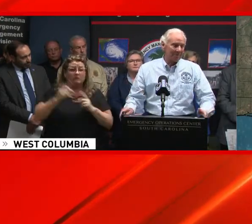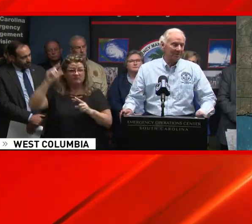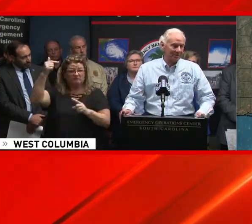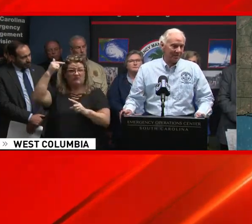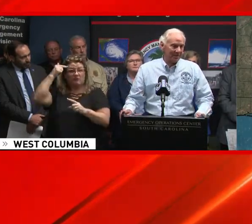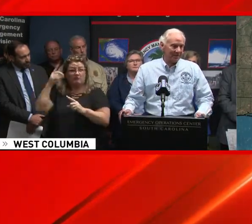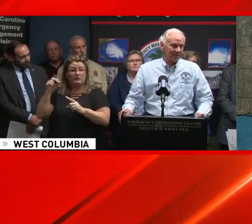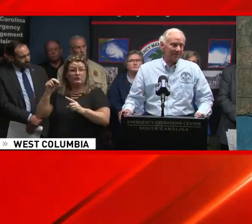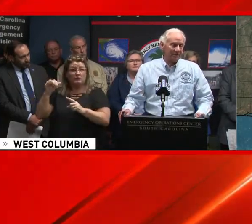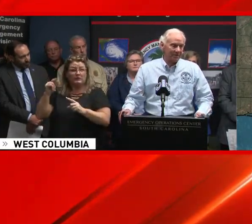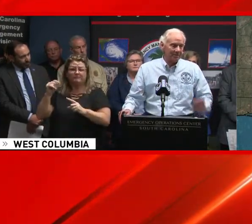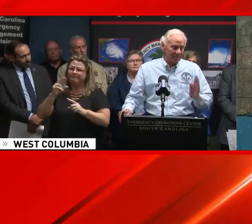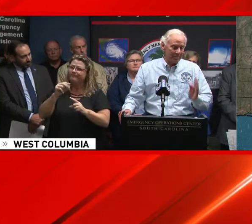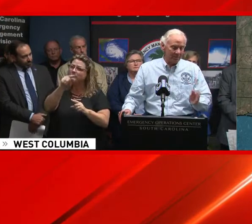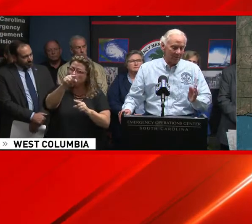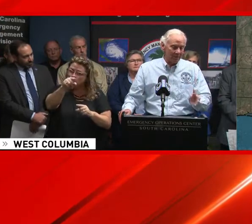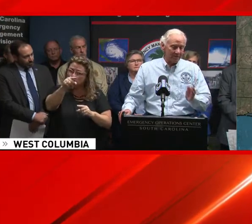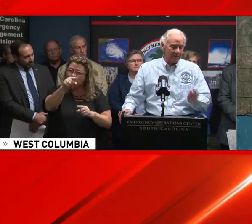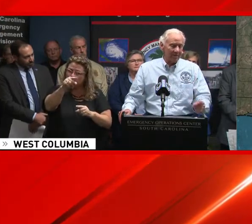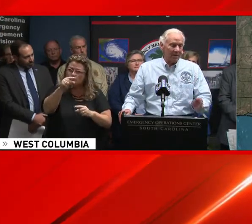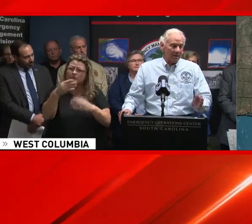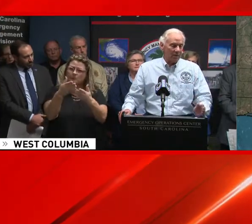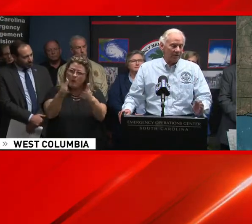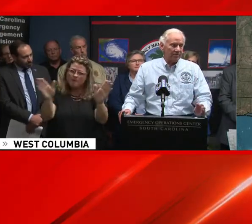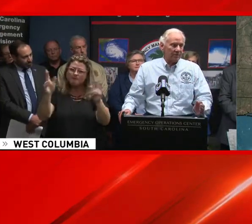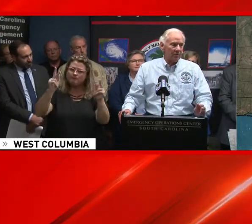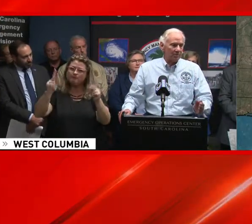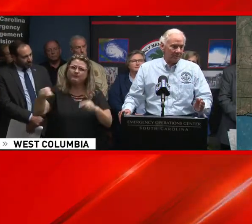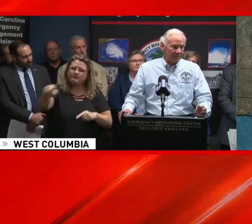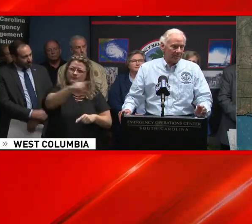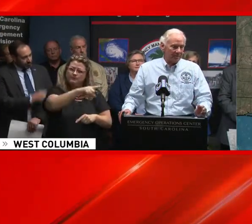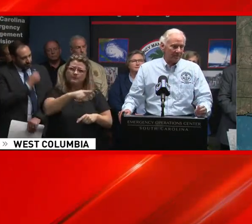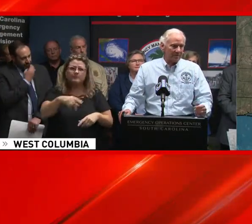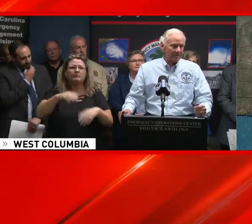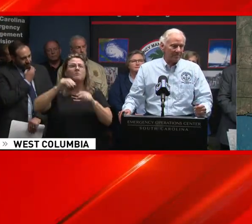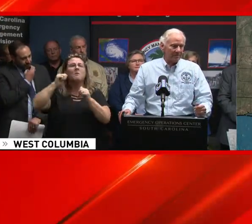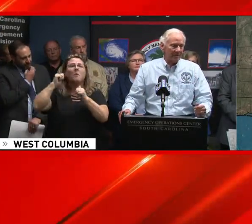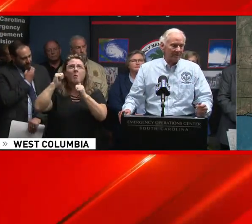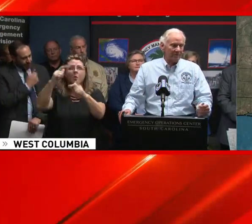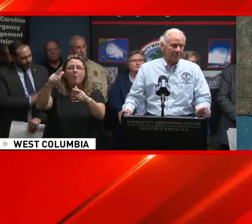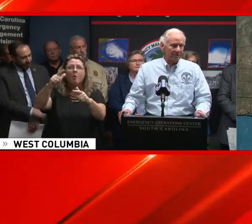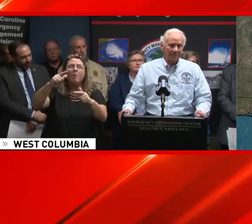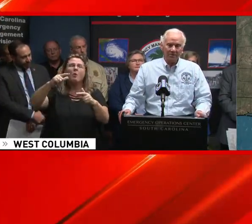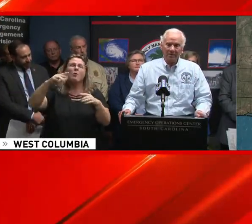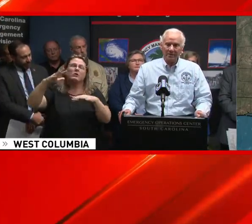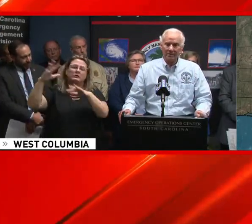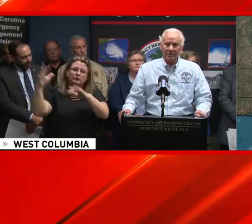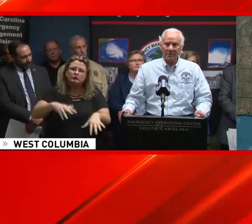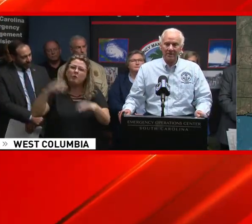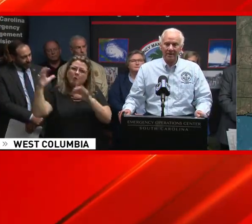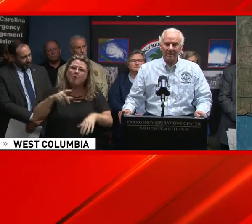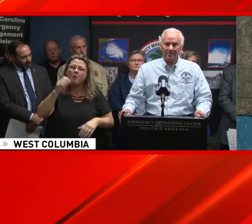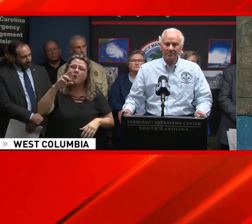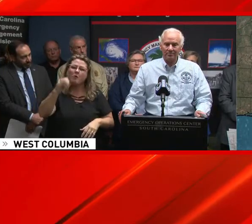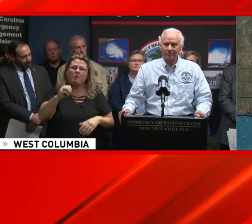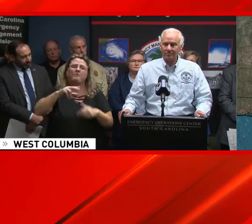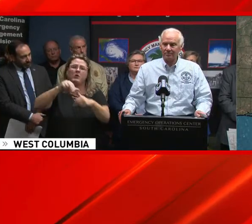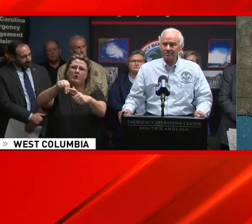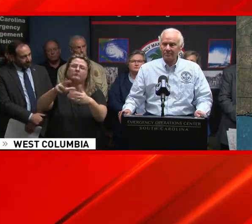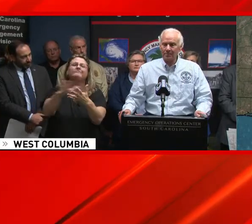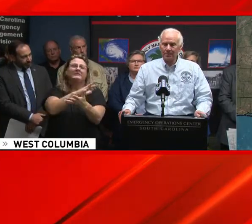on the public side. Just need to be aware all these storms are dangerous, and this one is certainly included in that.